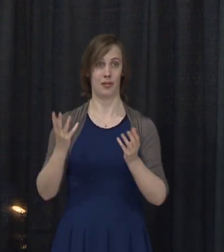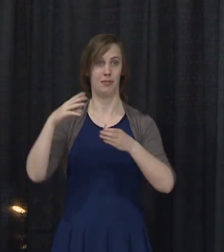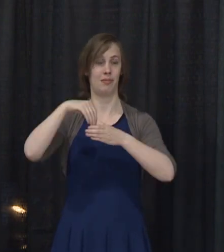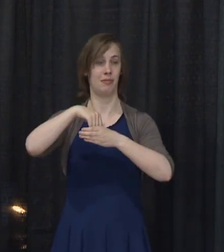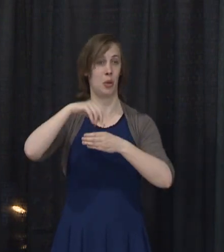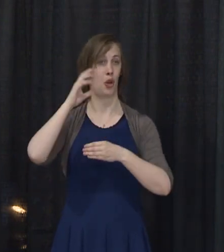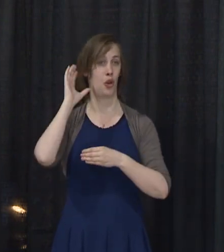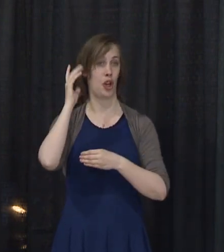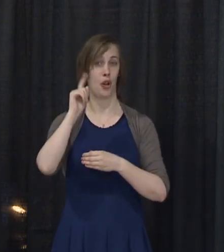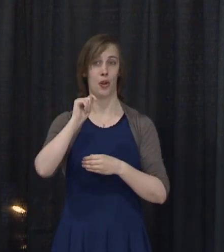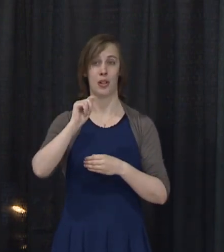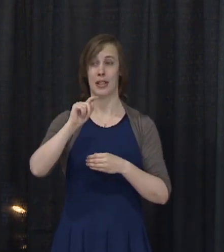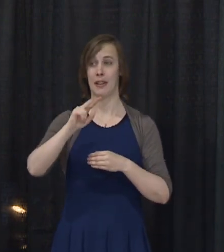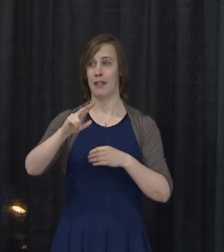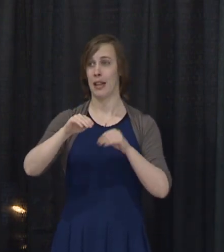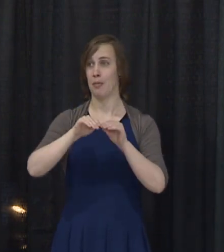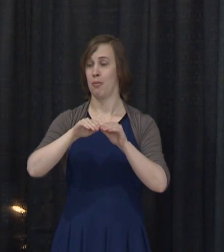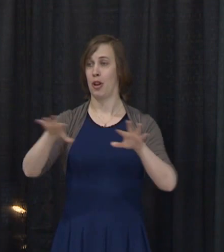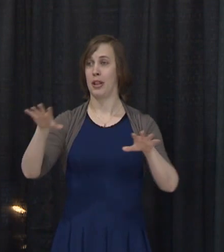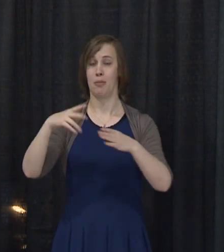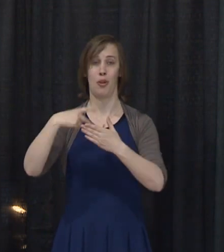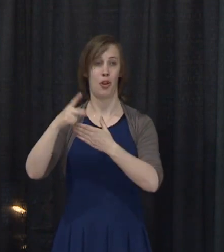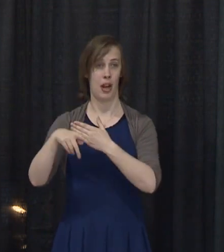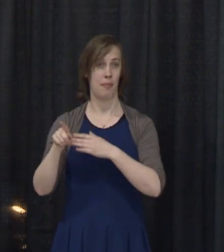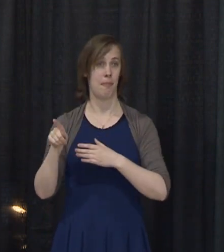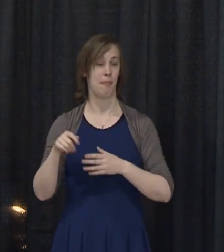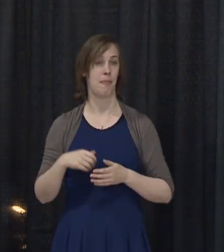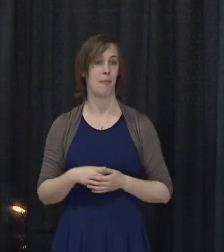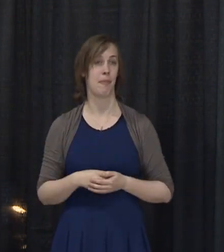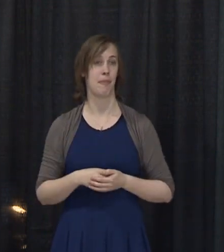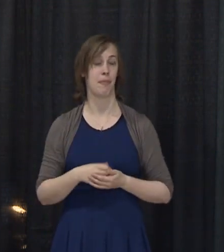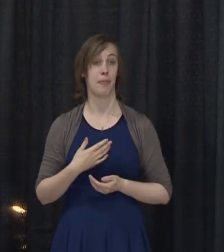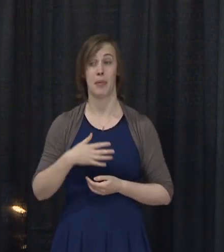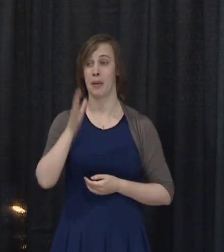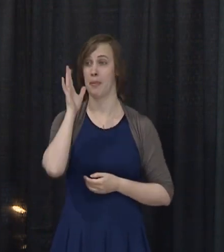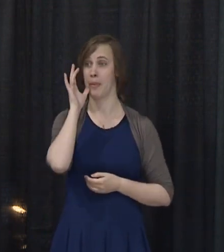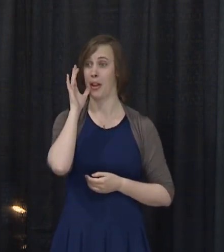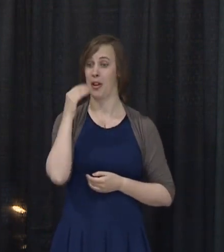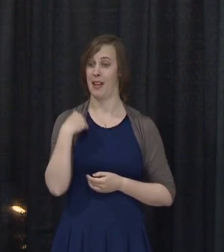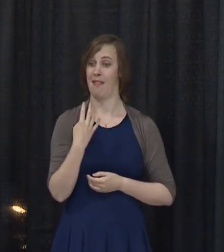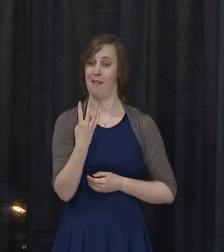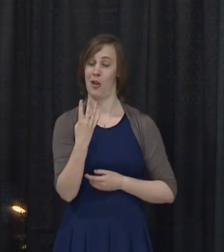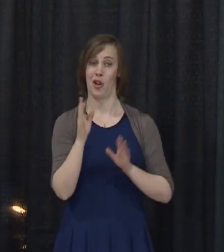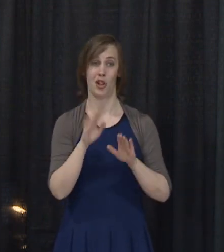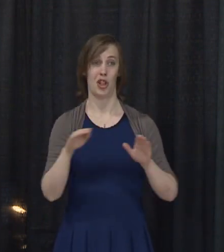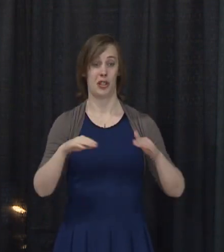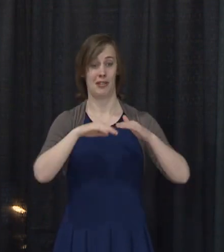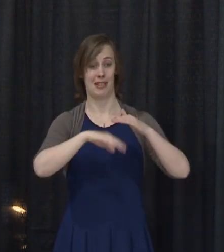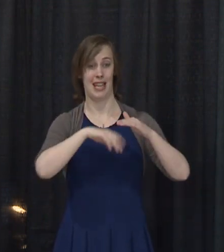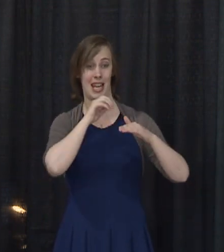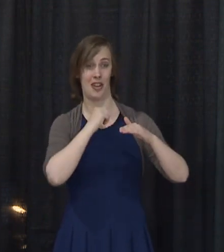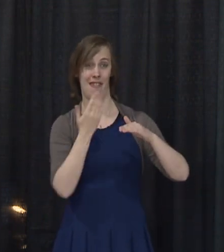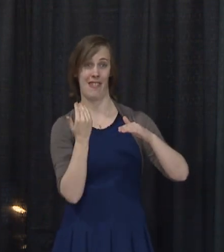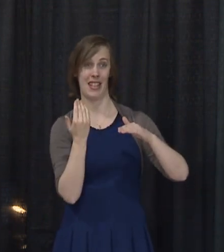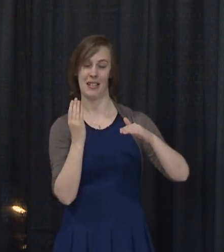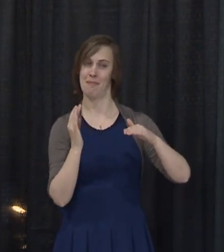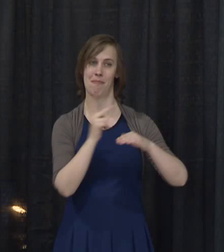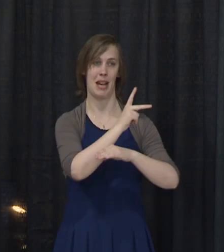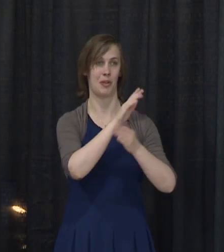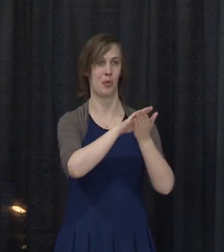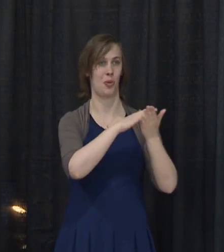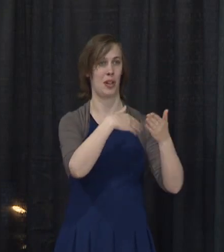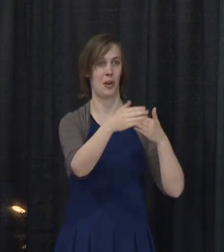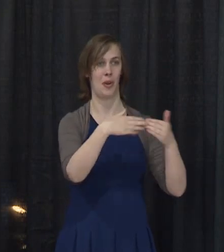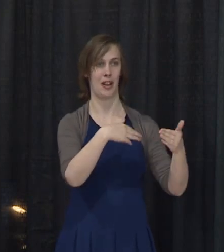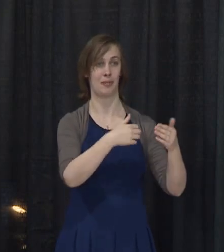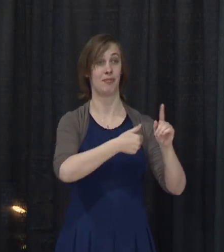television broadcasting program. My mother went back to school with 4 kids under the age of 15. As a single mom, she ensured